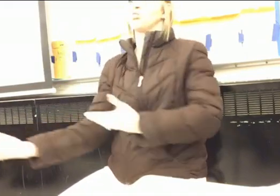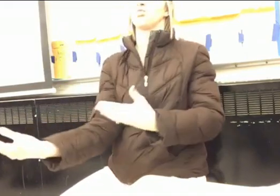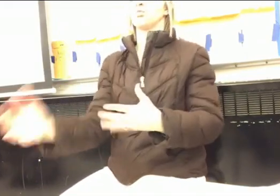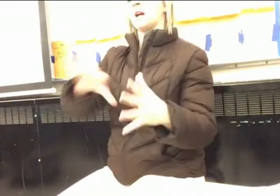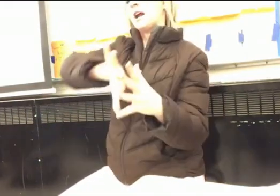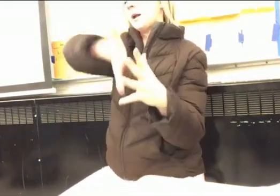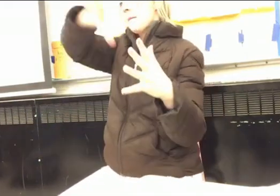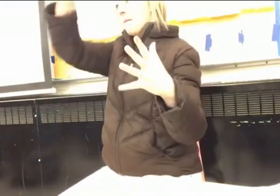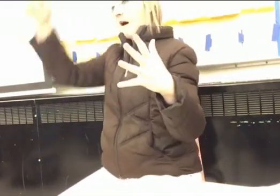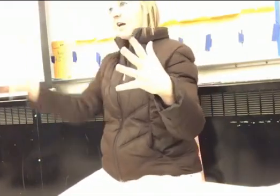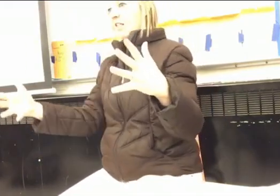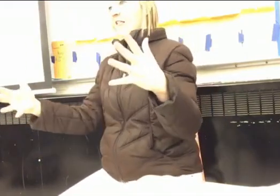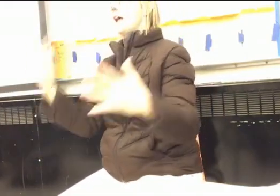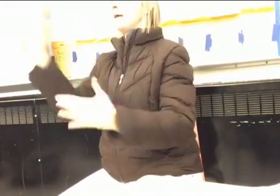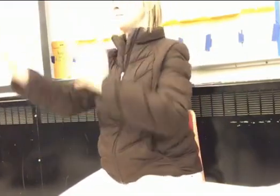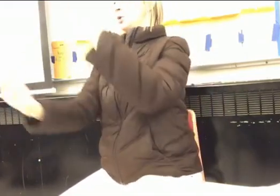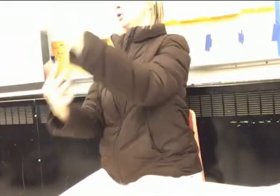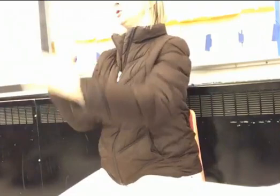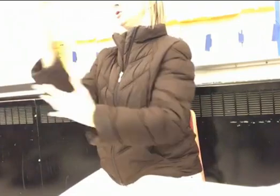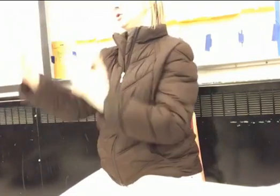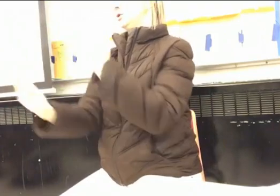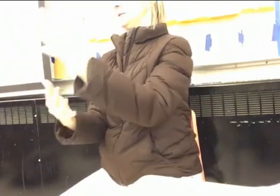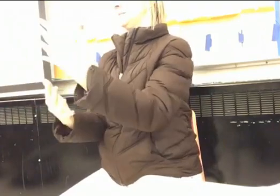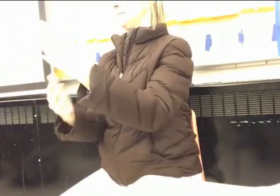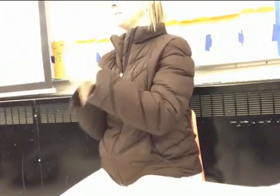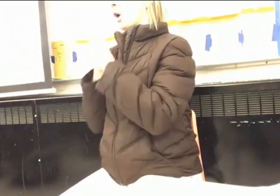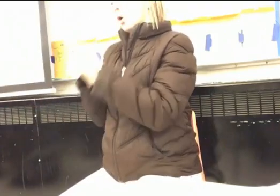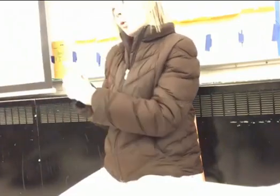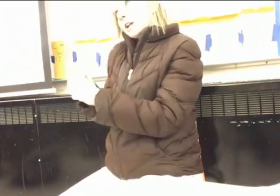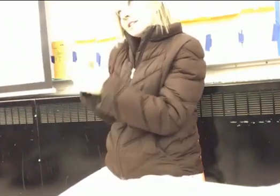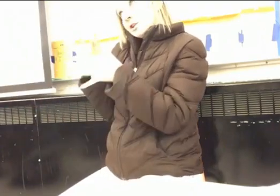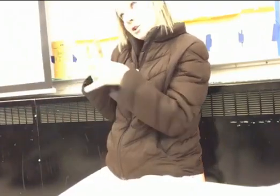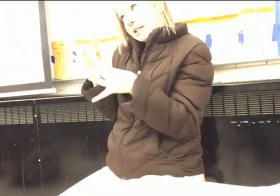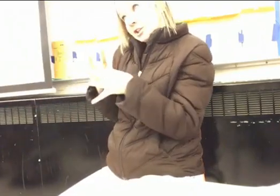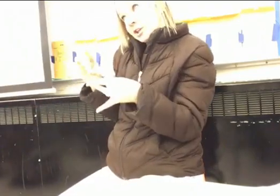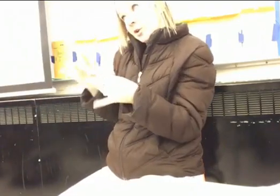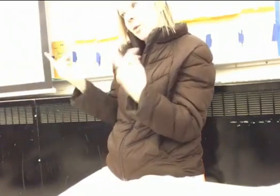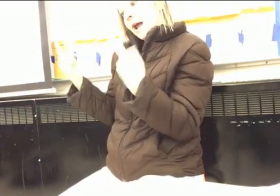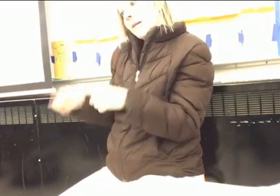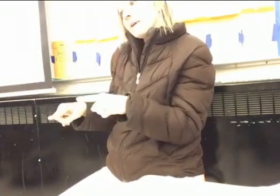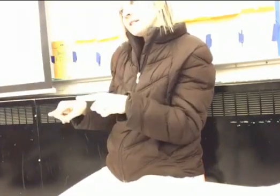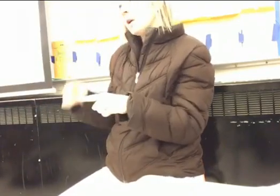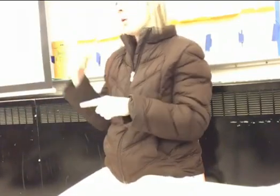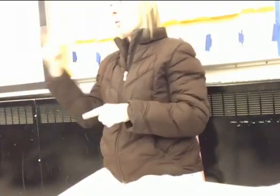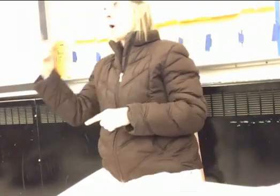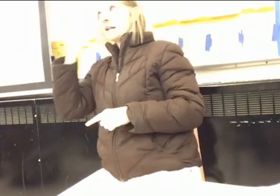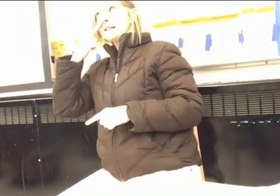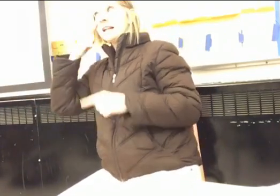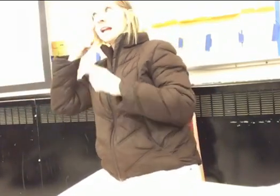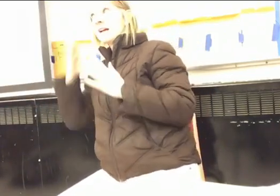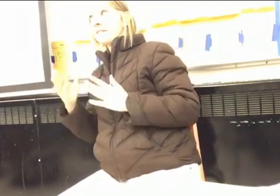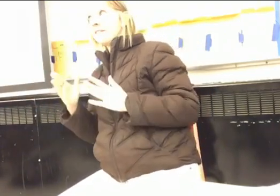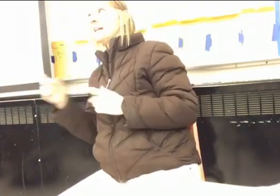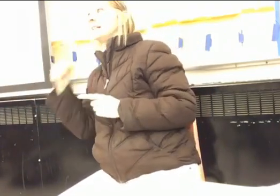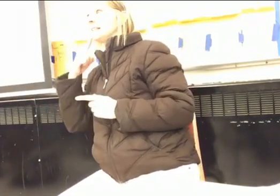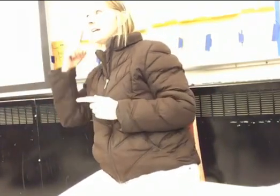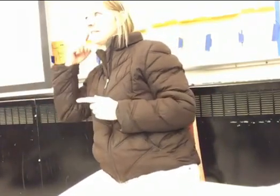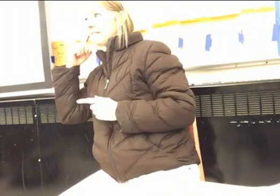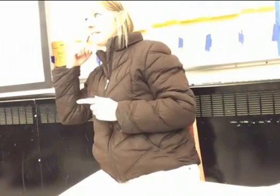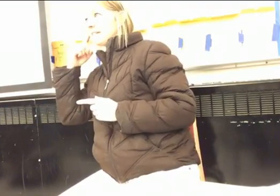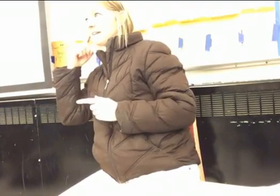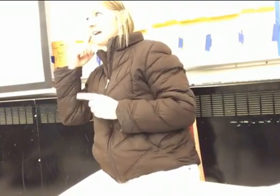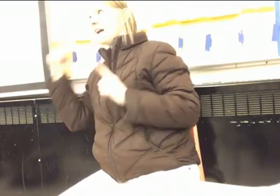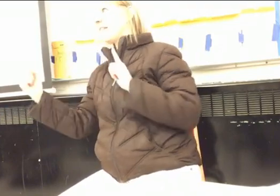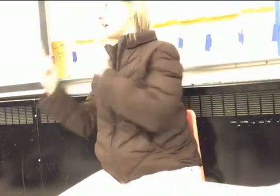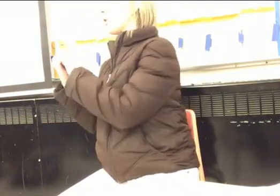pile. They set them on fire. According to the legend, what happens is that one native is deaf. They go